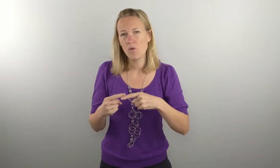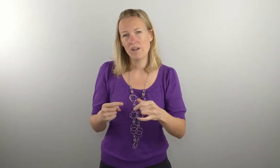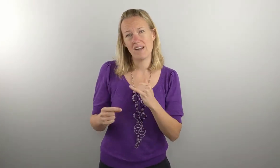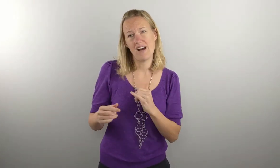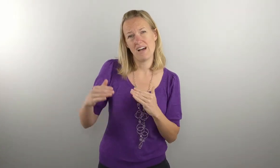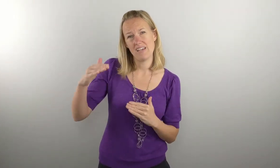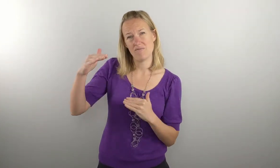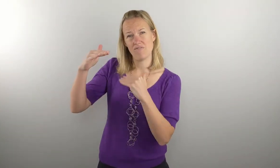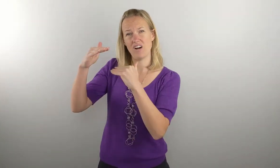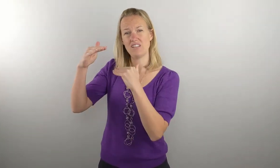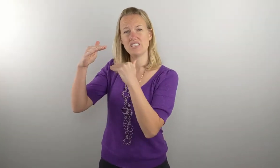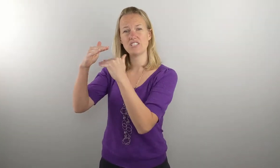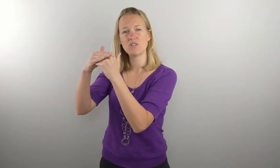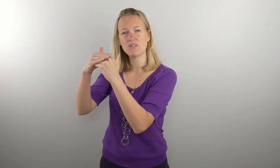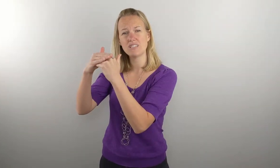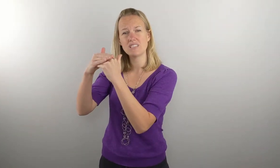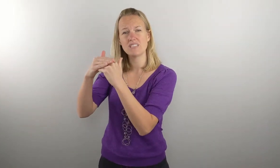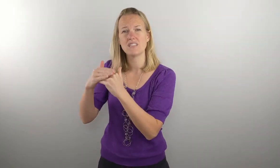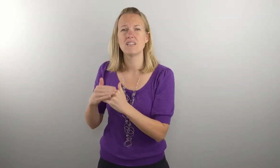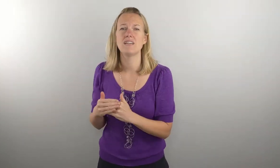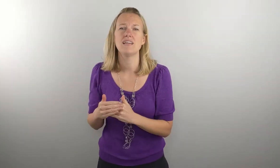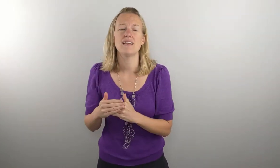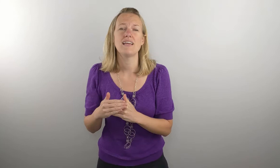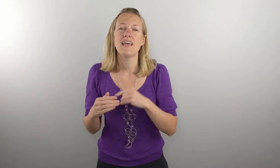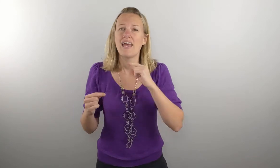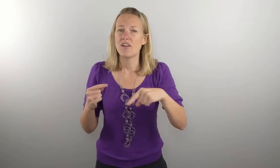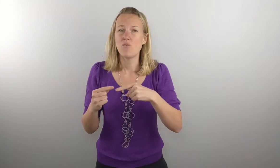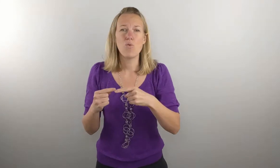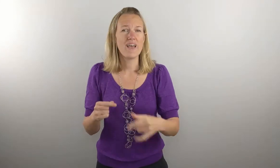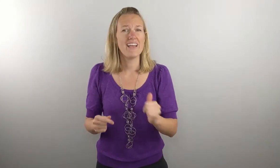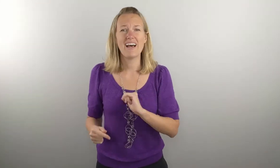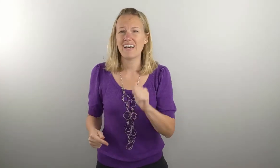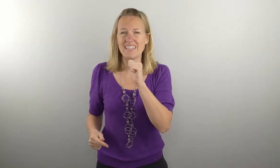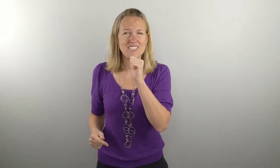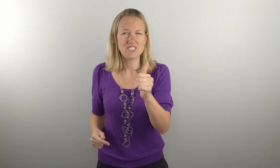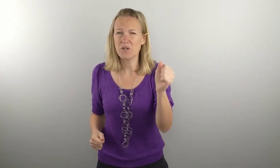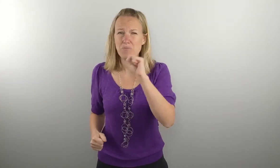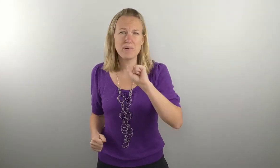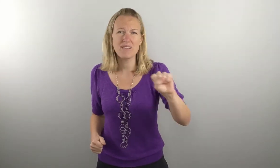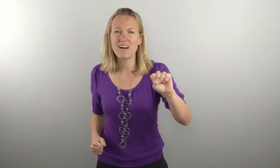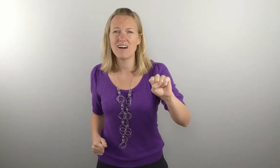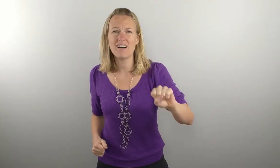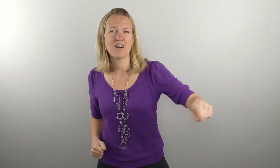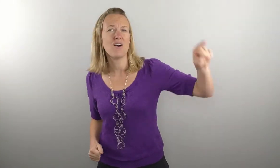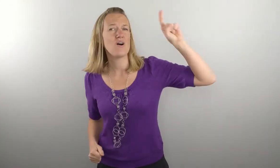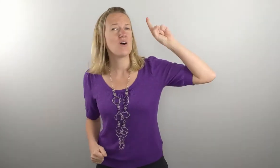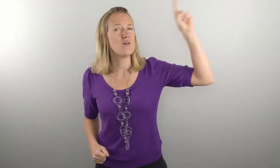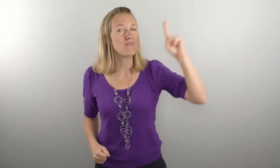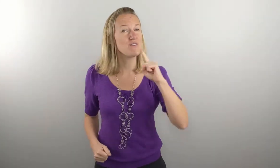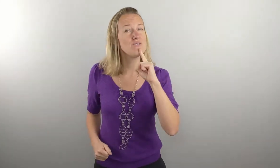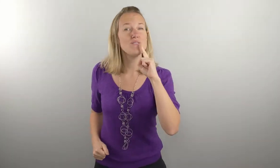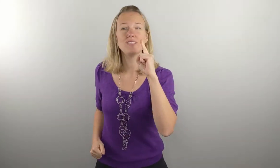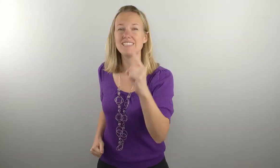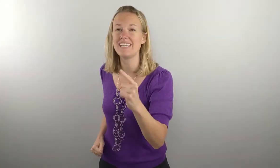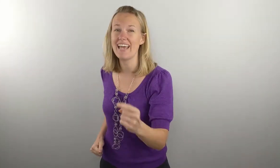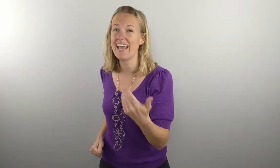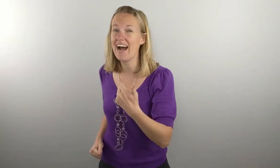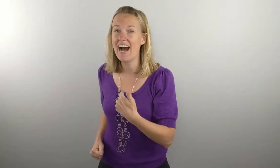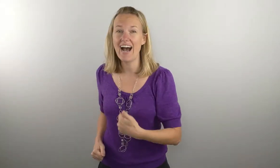when I am falling short. And when I don't belong, oh, you say I